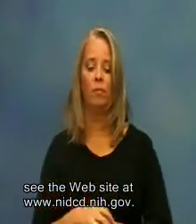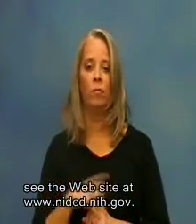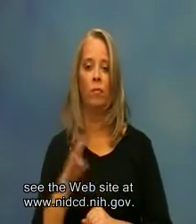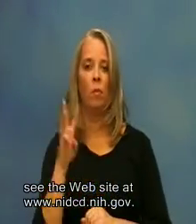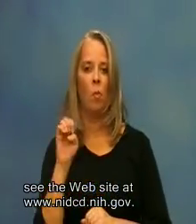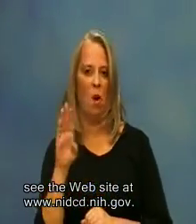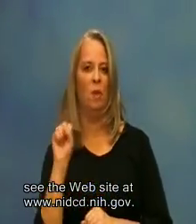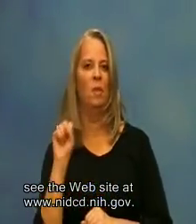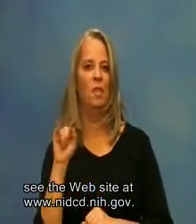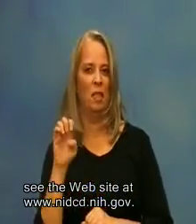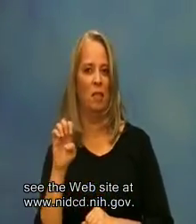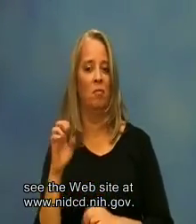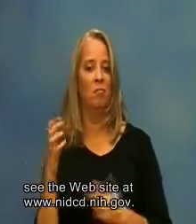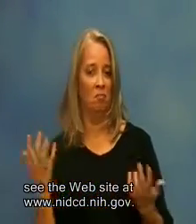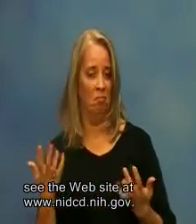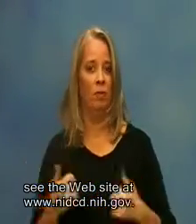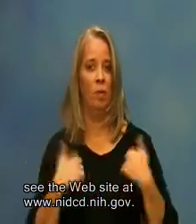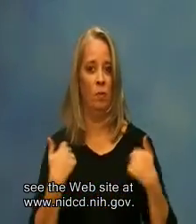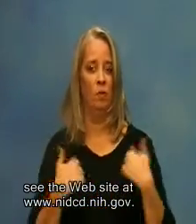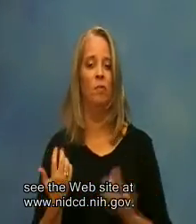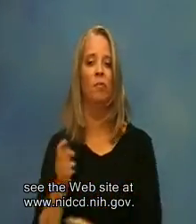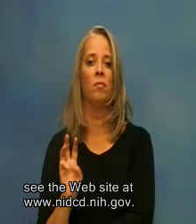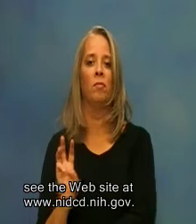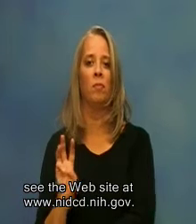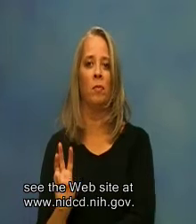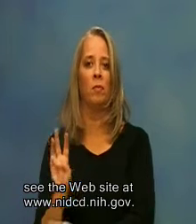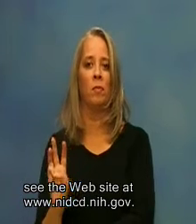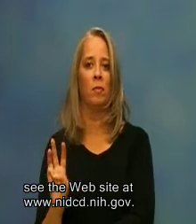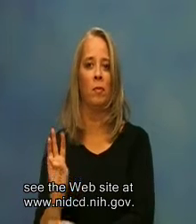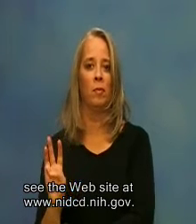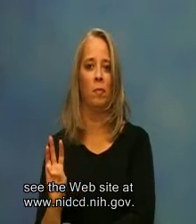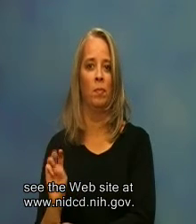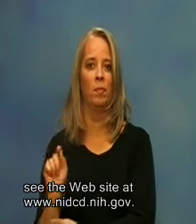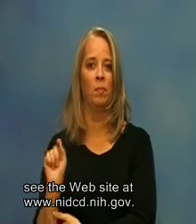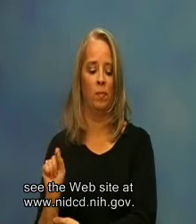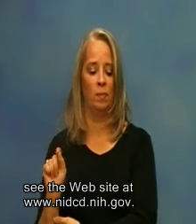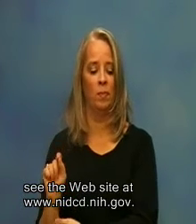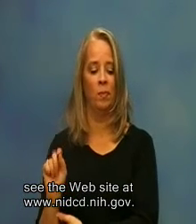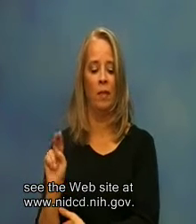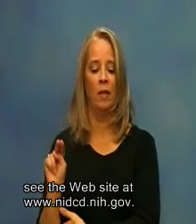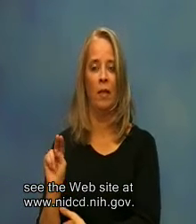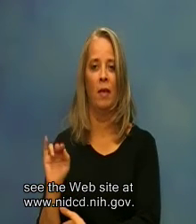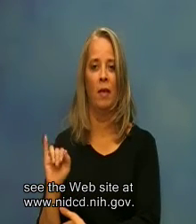at www.nidcd.nih